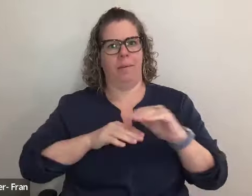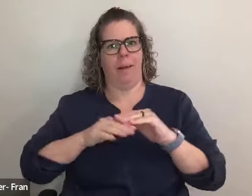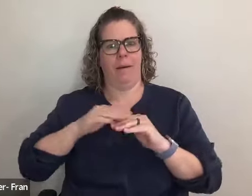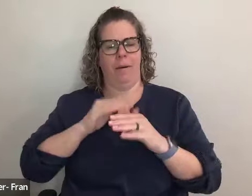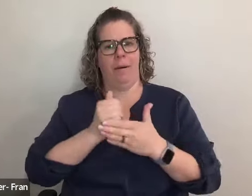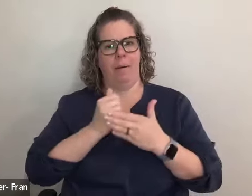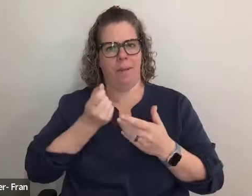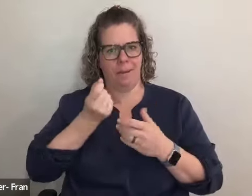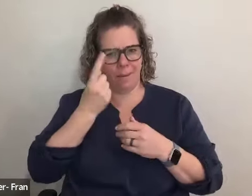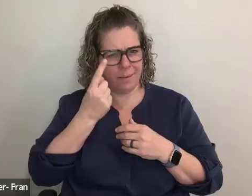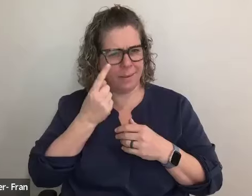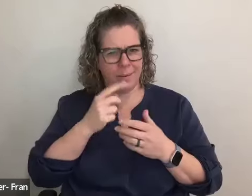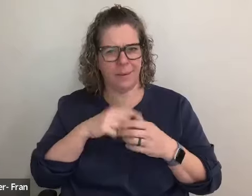so,